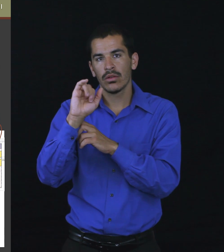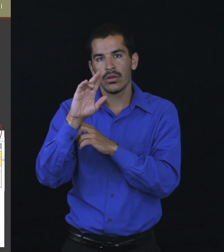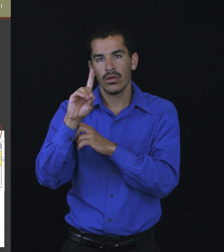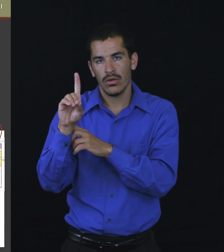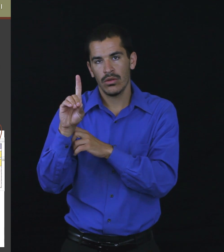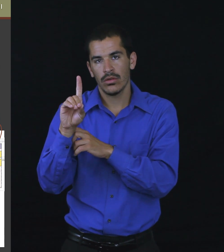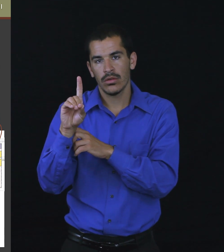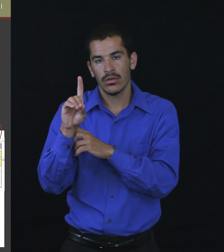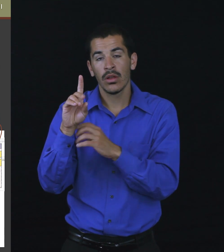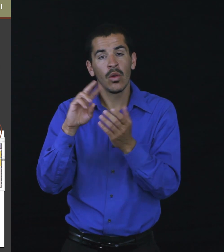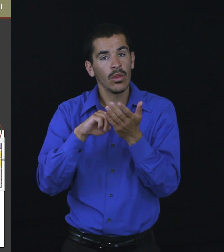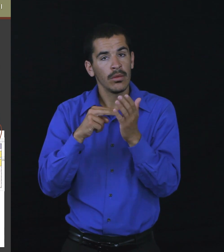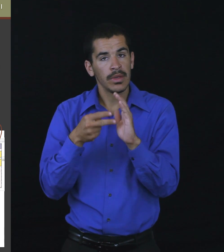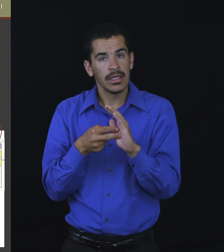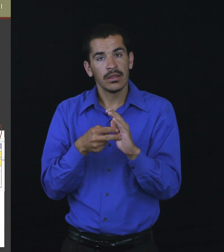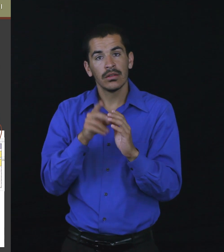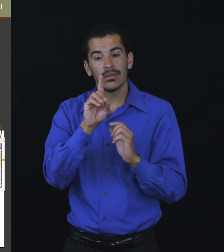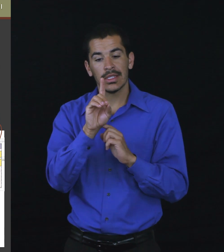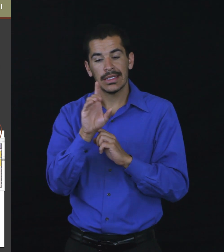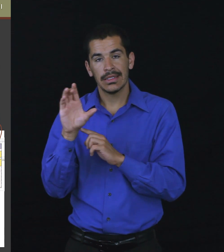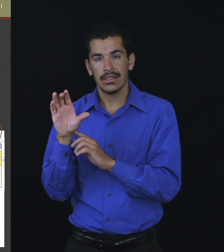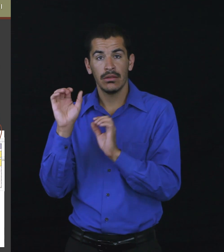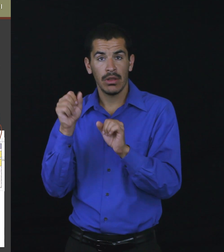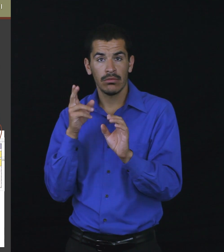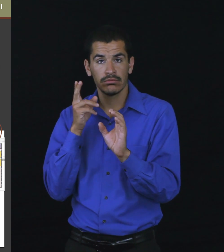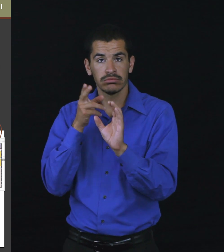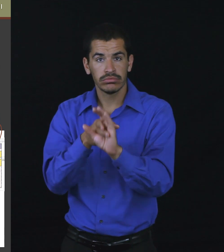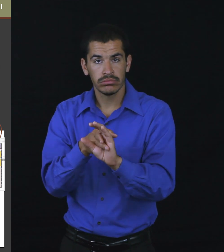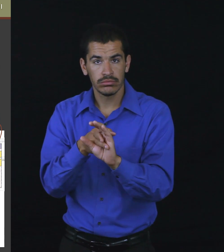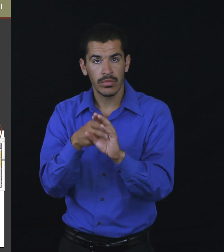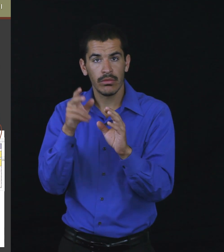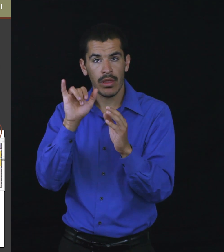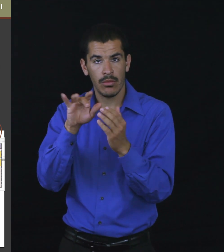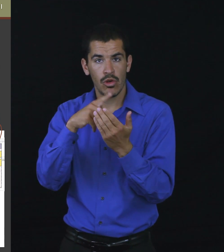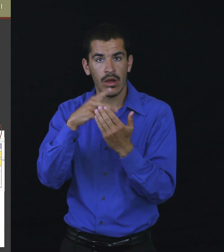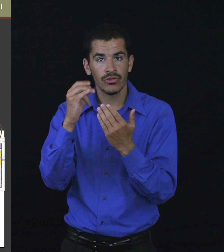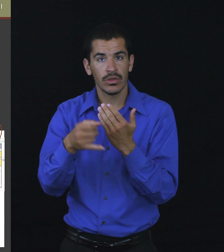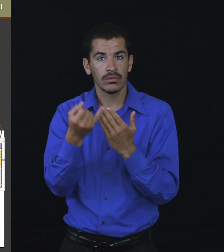DCC could become another partner in this project.